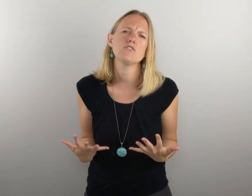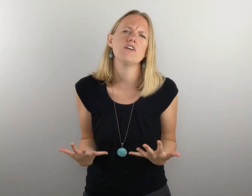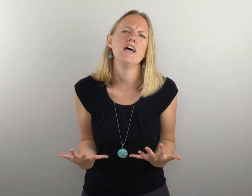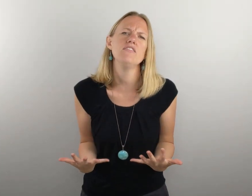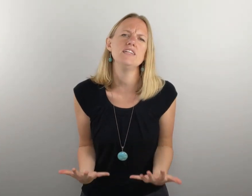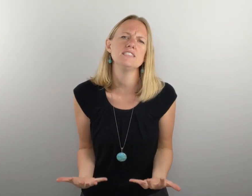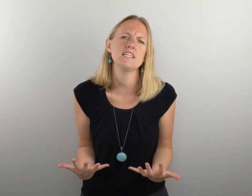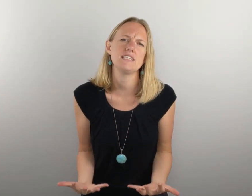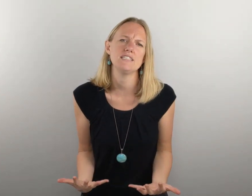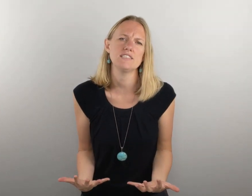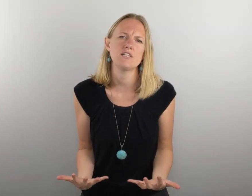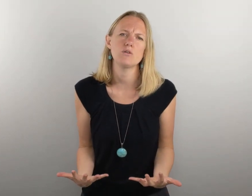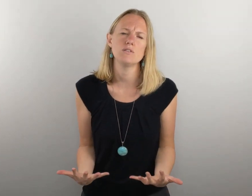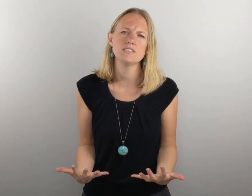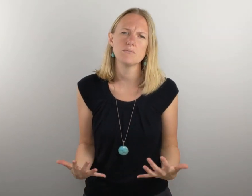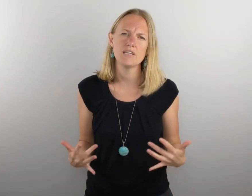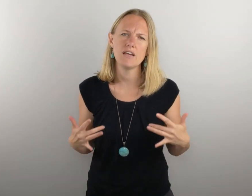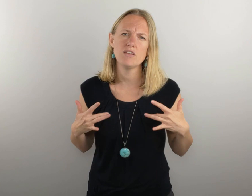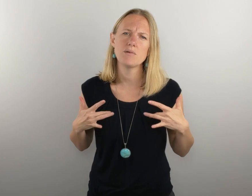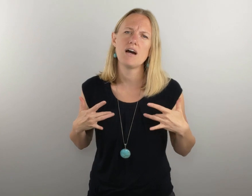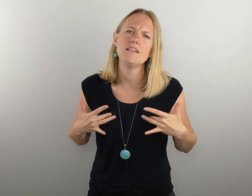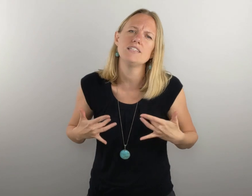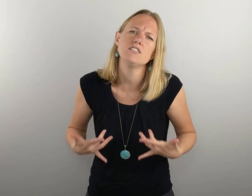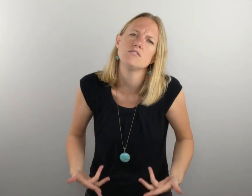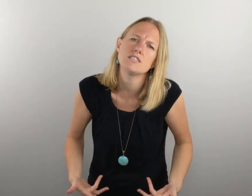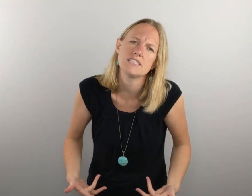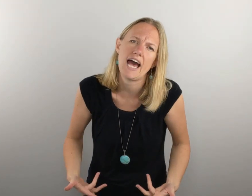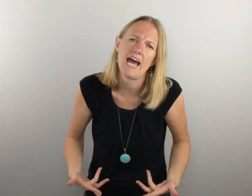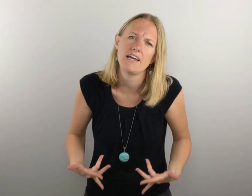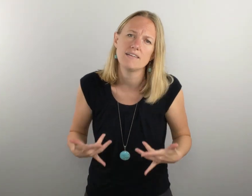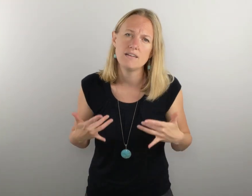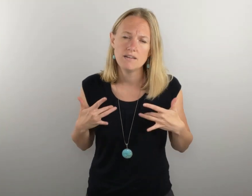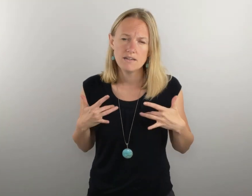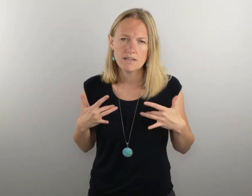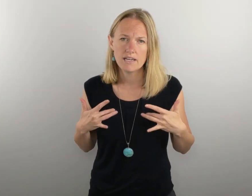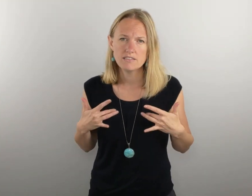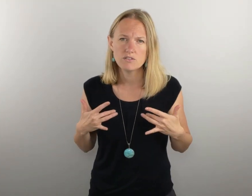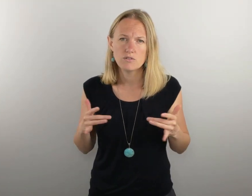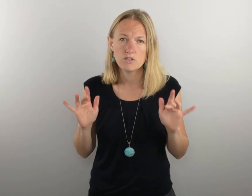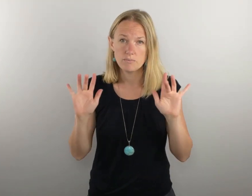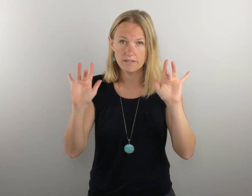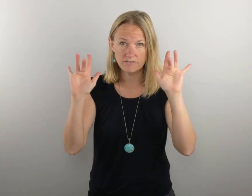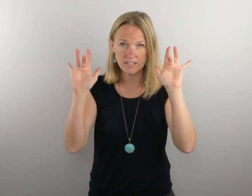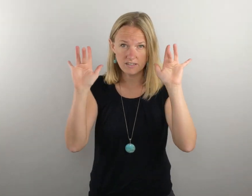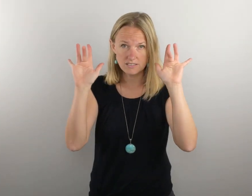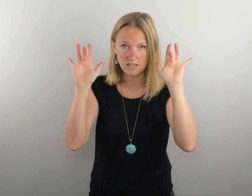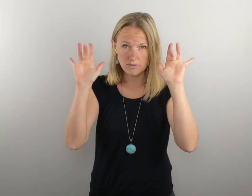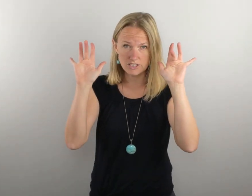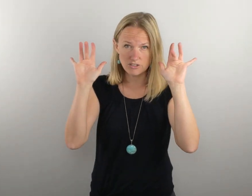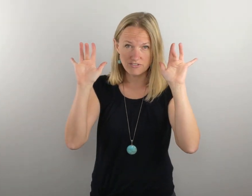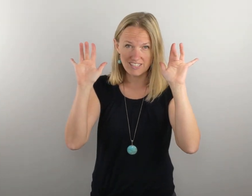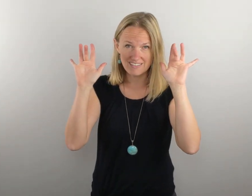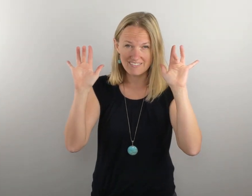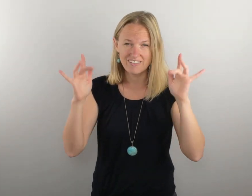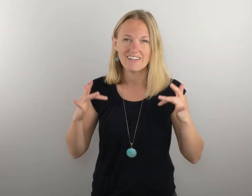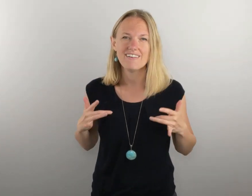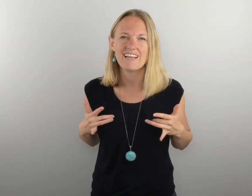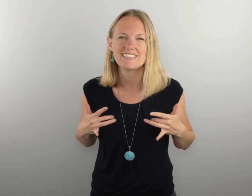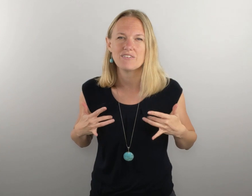for heavy, it's like this, like you're holding something heavy, but I like to do sad. Okay, so your middle finger is always your feeling finger. That's how we